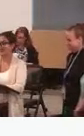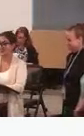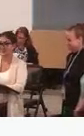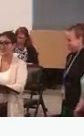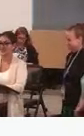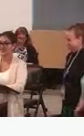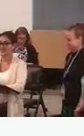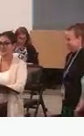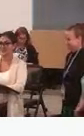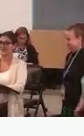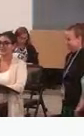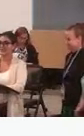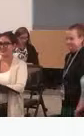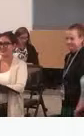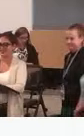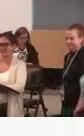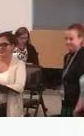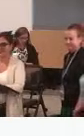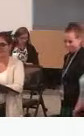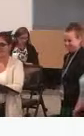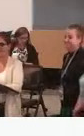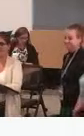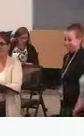teachers, our board president,